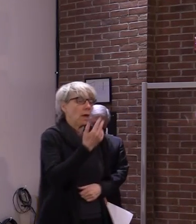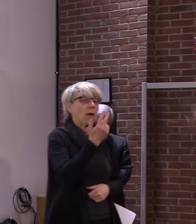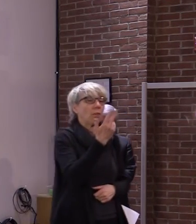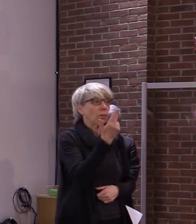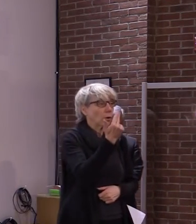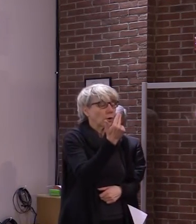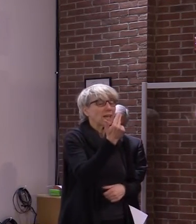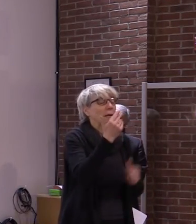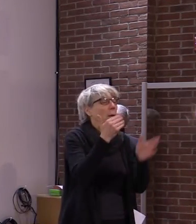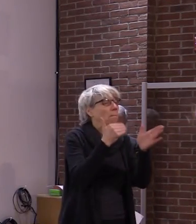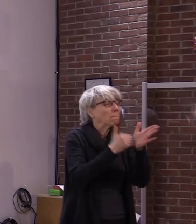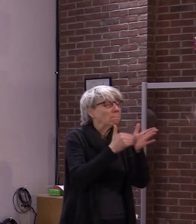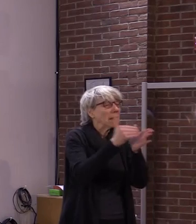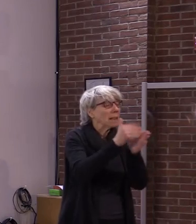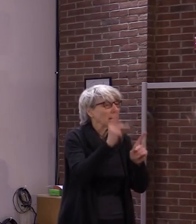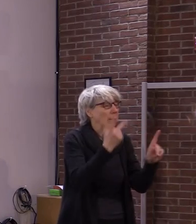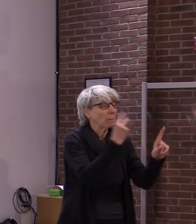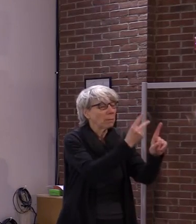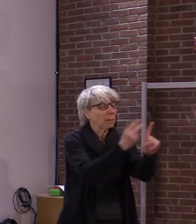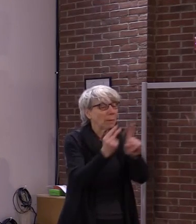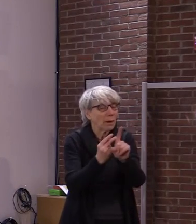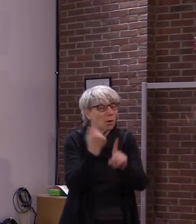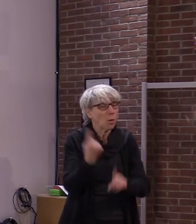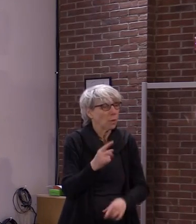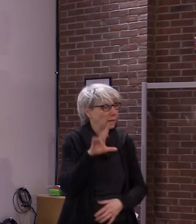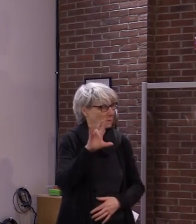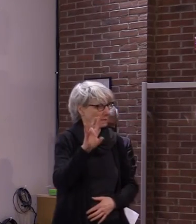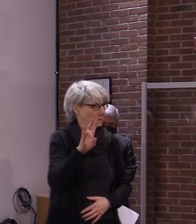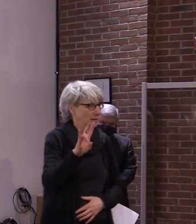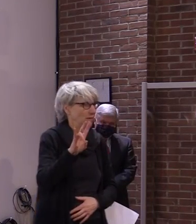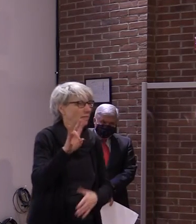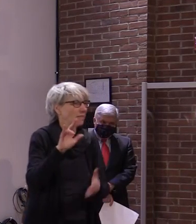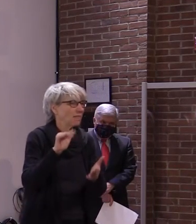Adverse Events Reporting System, or VAERS.